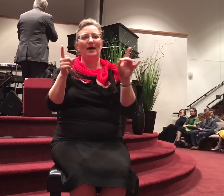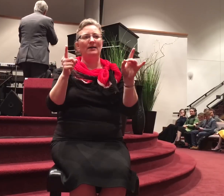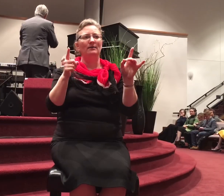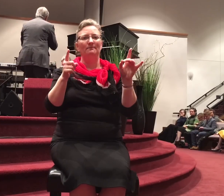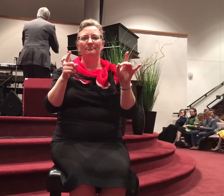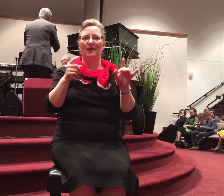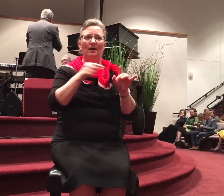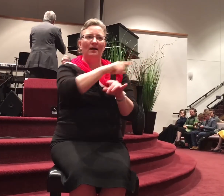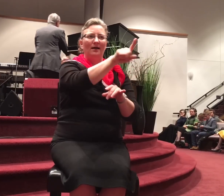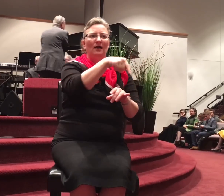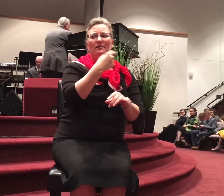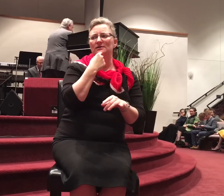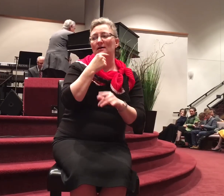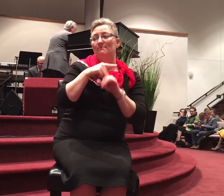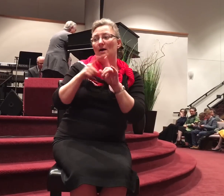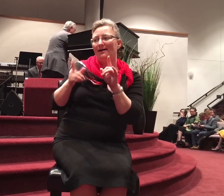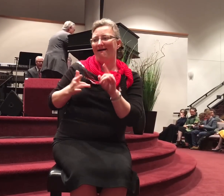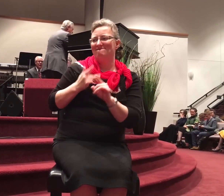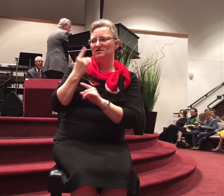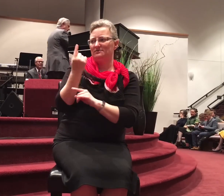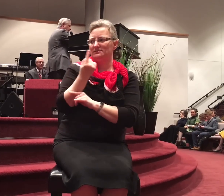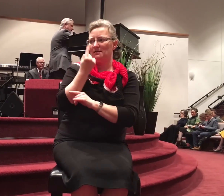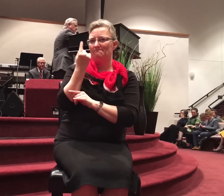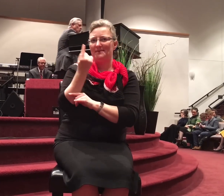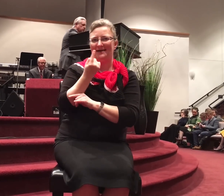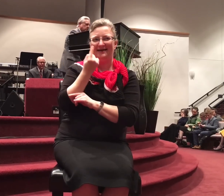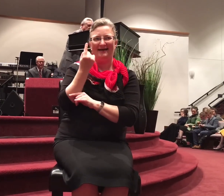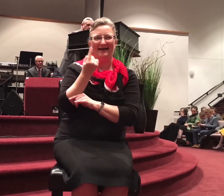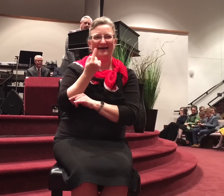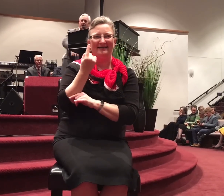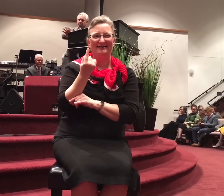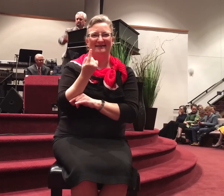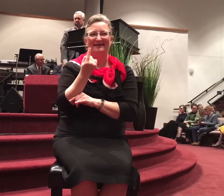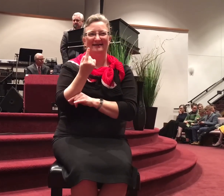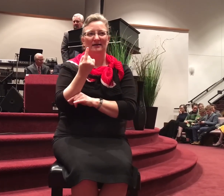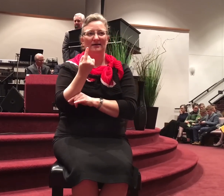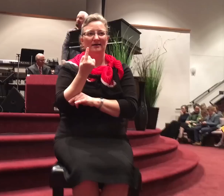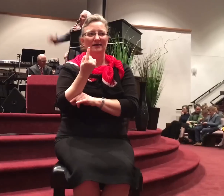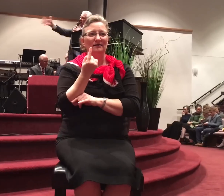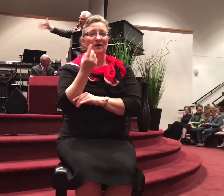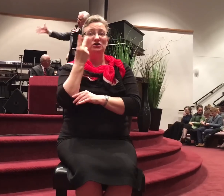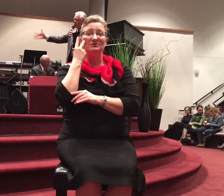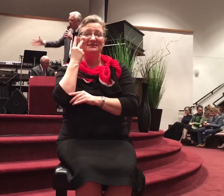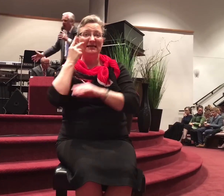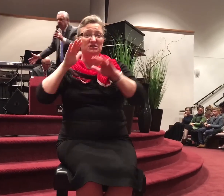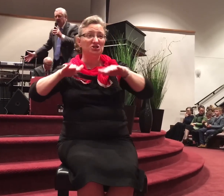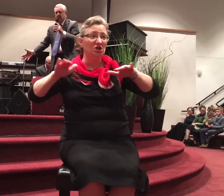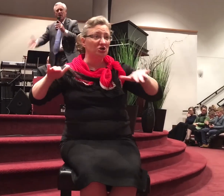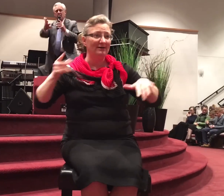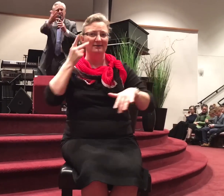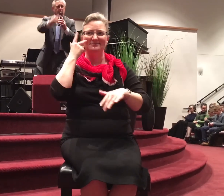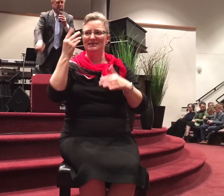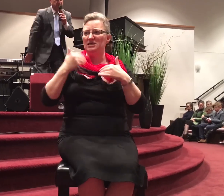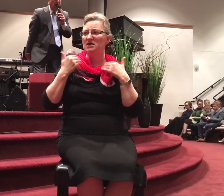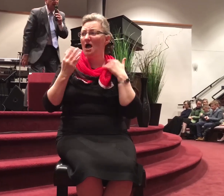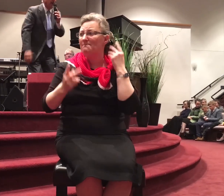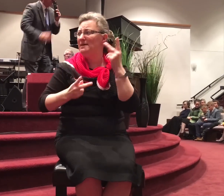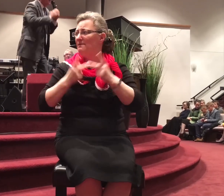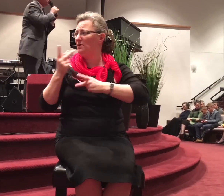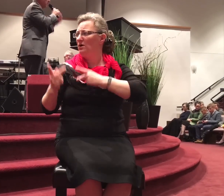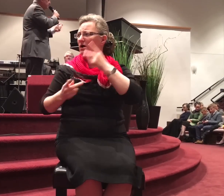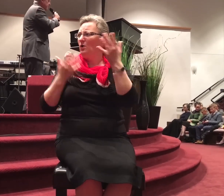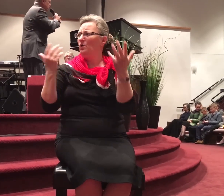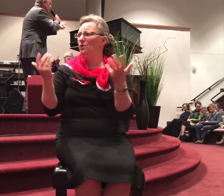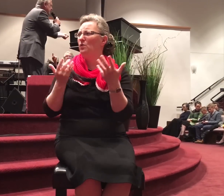but I feel something I've never felt before. And look at those children, they're responding. Look at those young people, they're